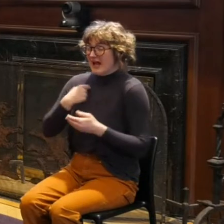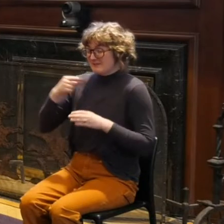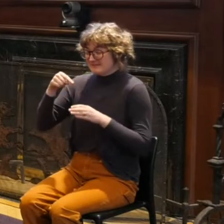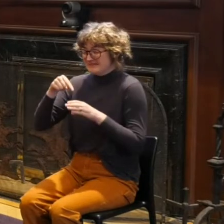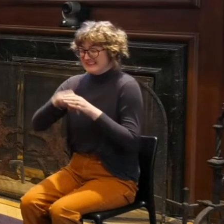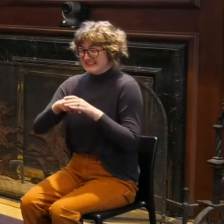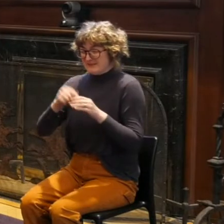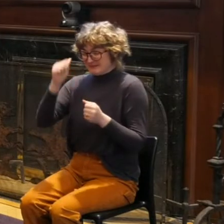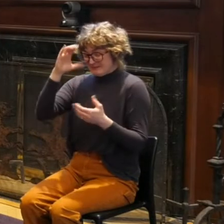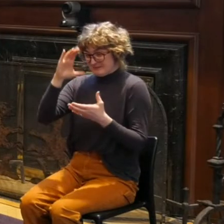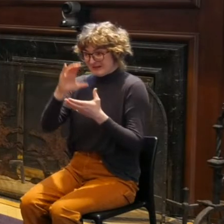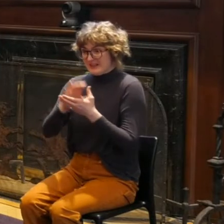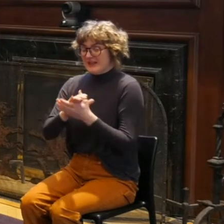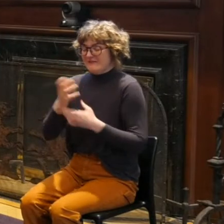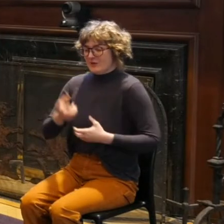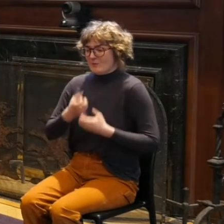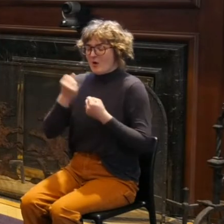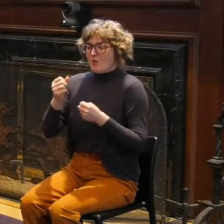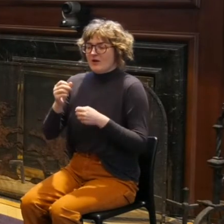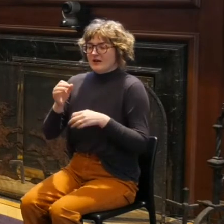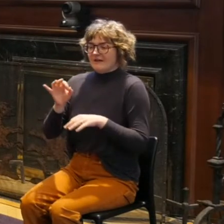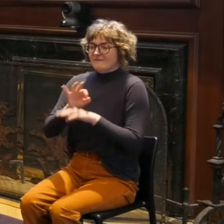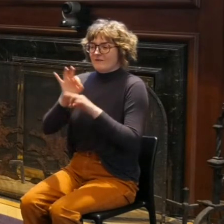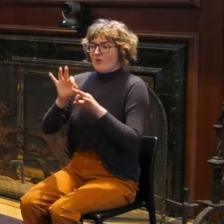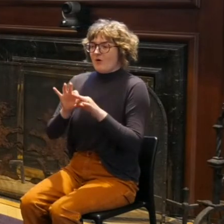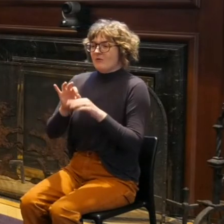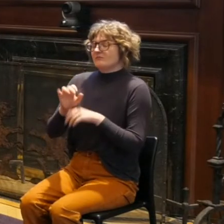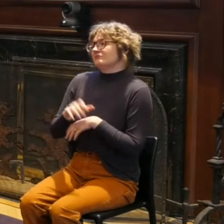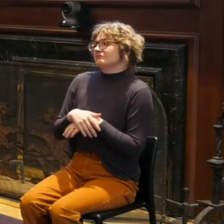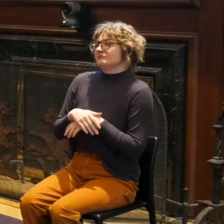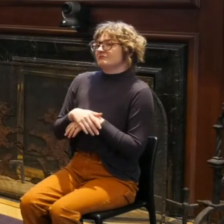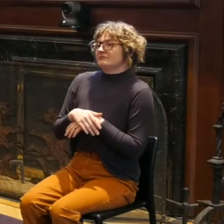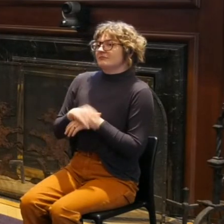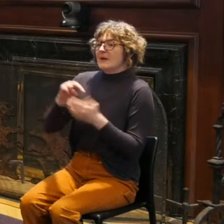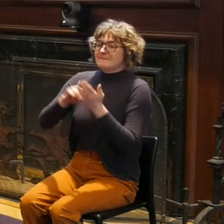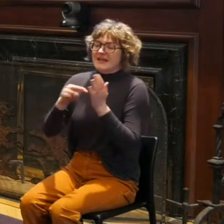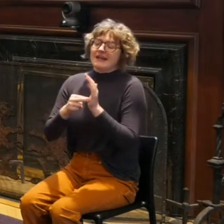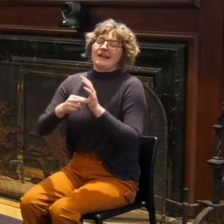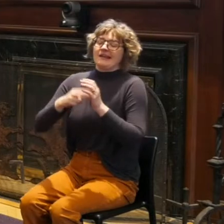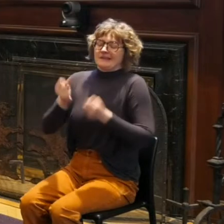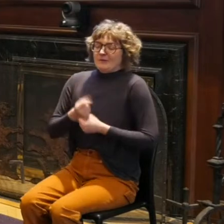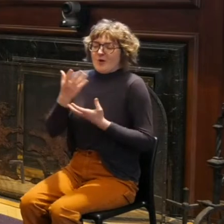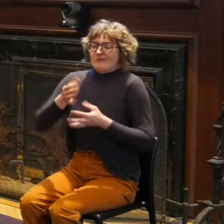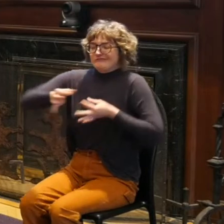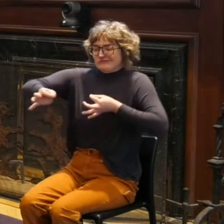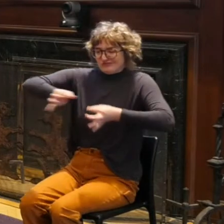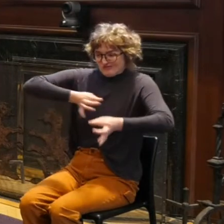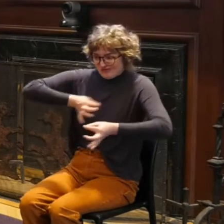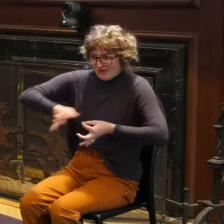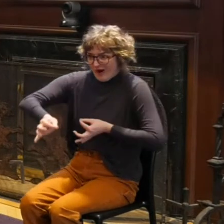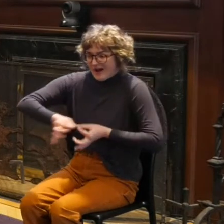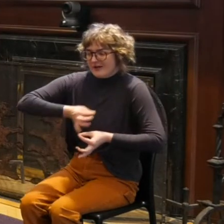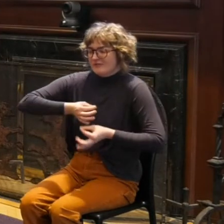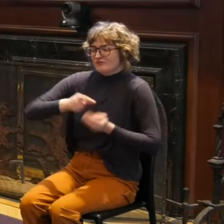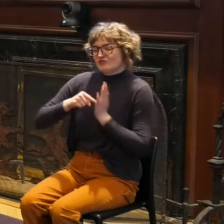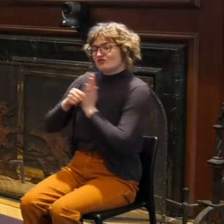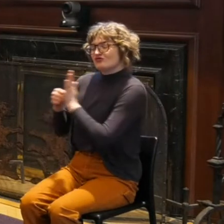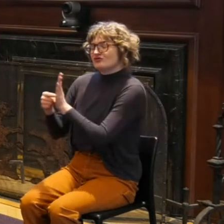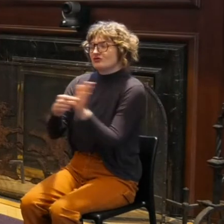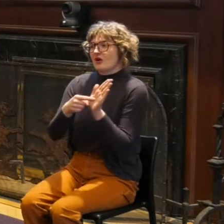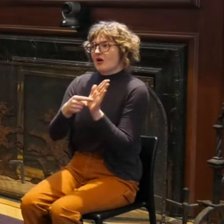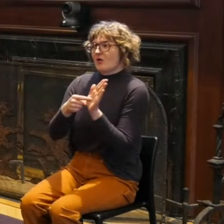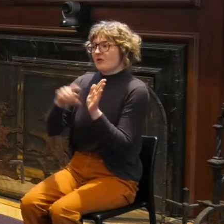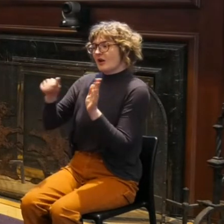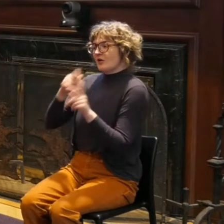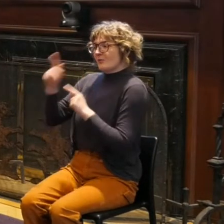believer in the poetic form of the elegy, you know, the poem that describes or tries to bring back to life someone who